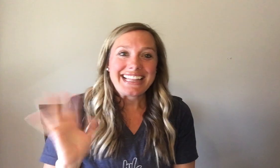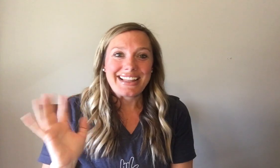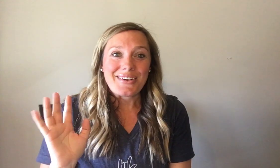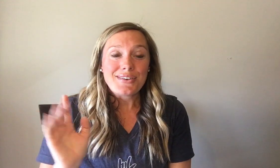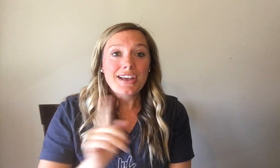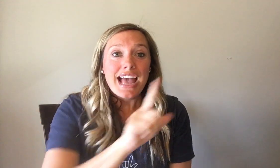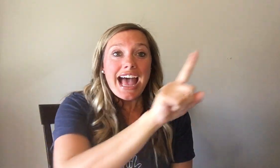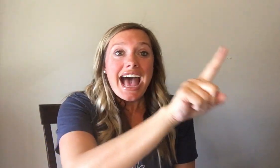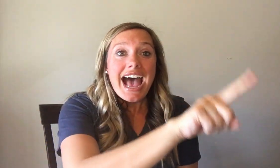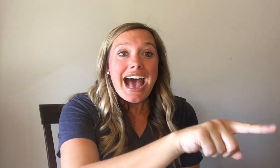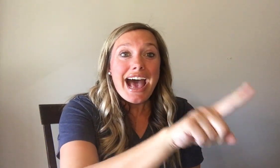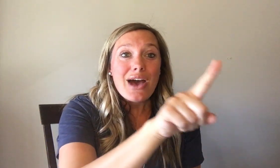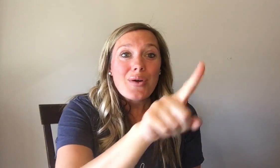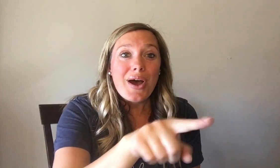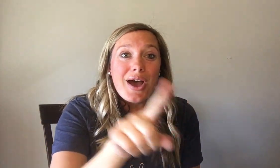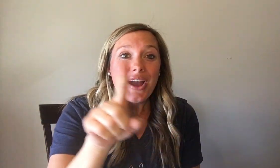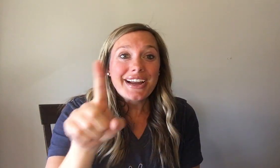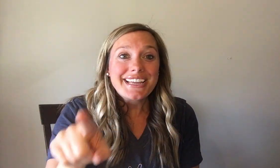Hello. How are you?